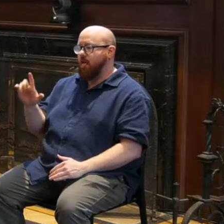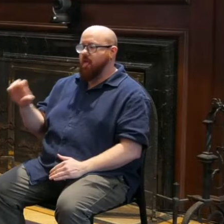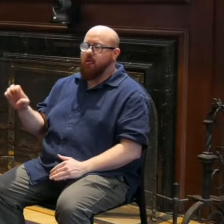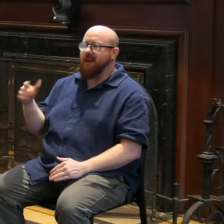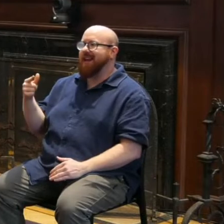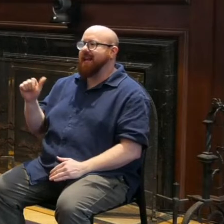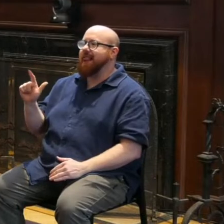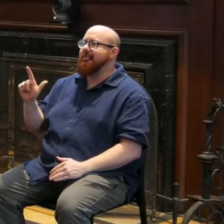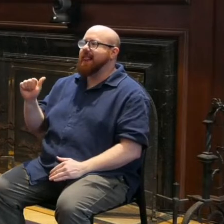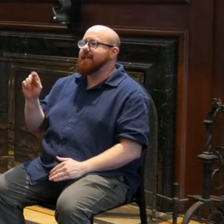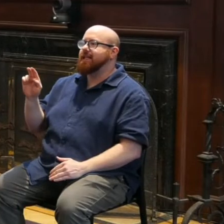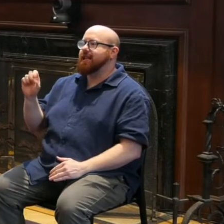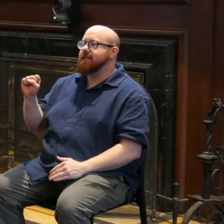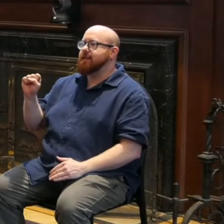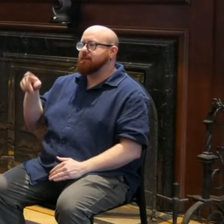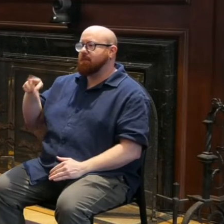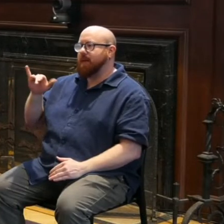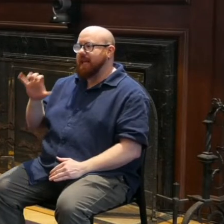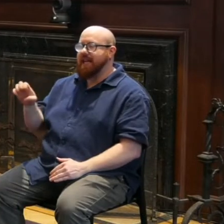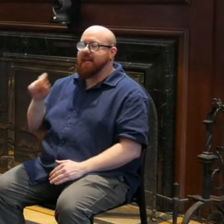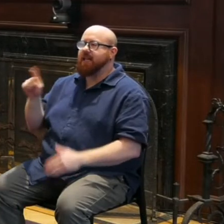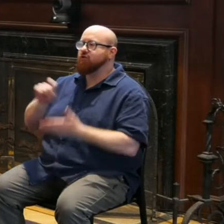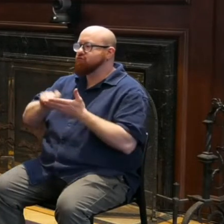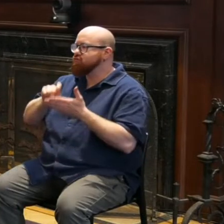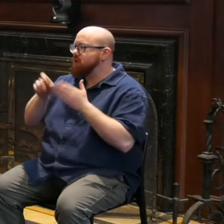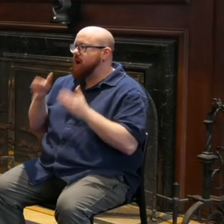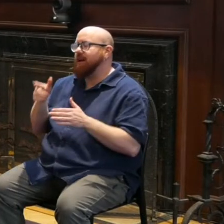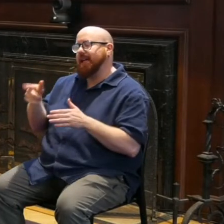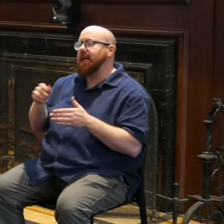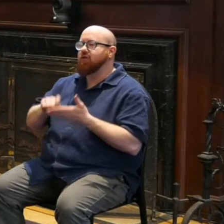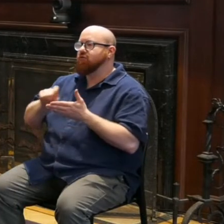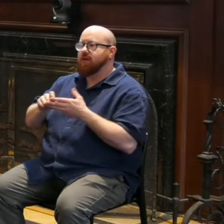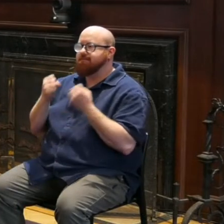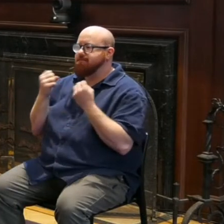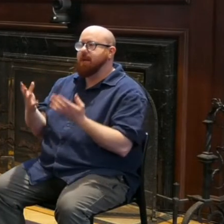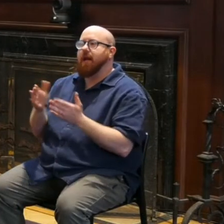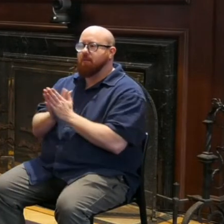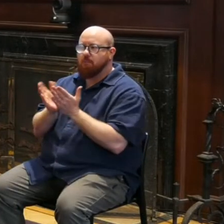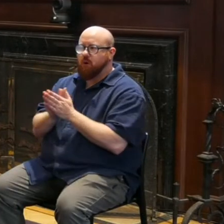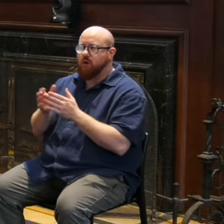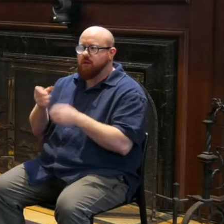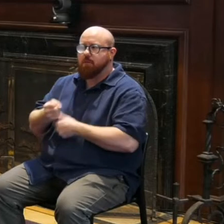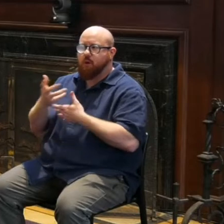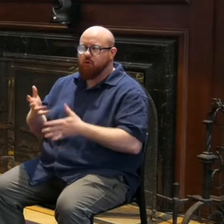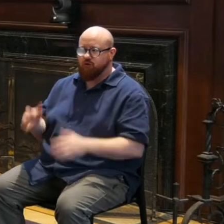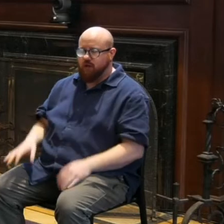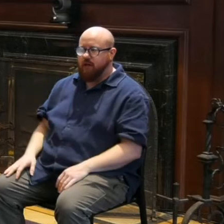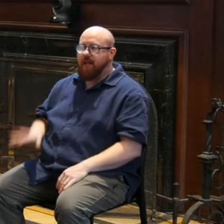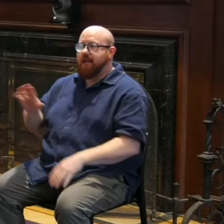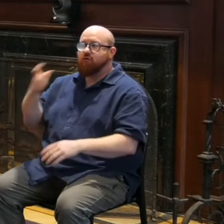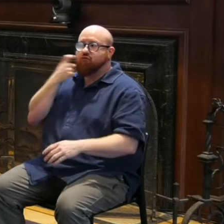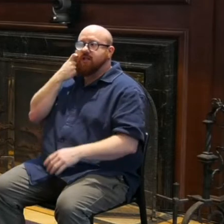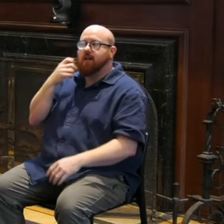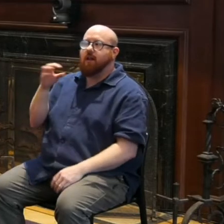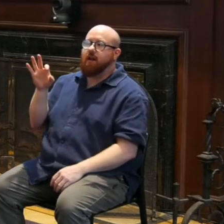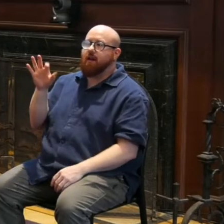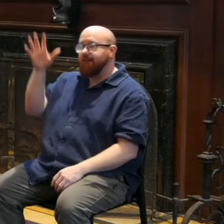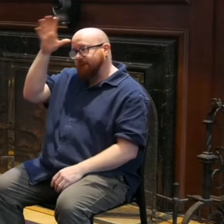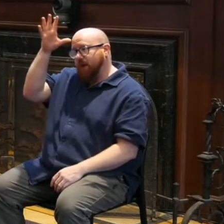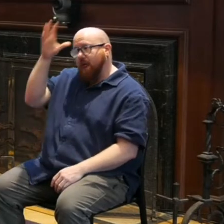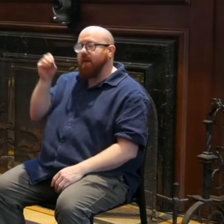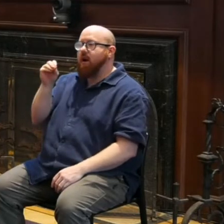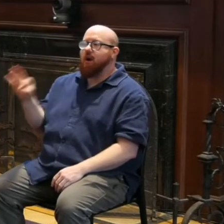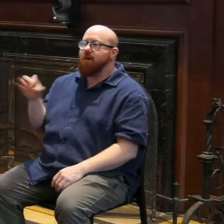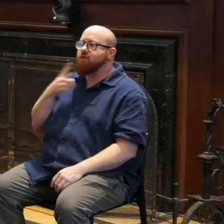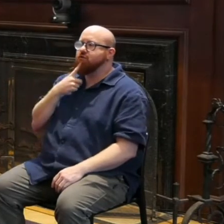Baltimore poet and writer. He is the author of several books of poetry, including his most recent, Father of the Red Grotto